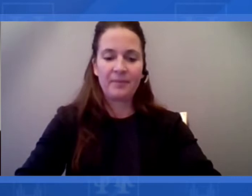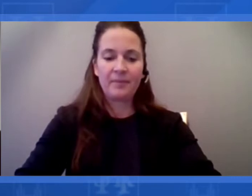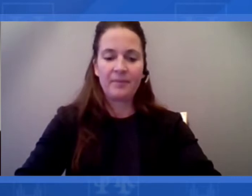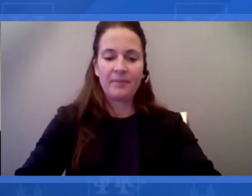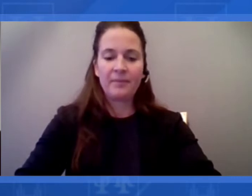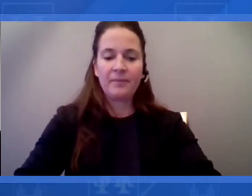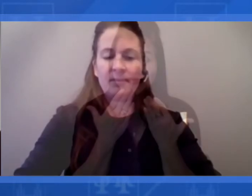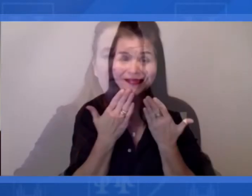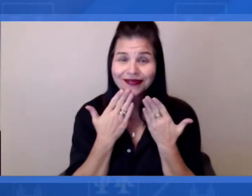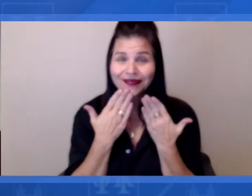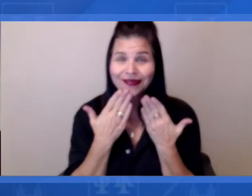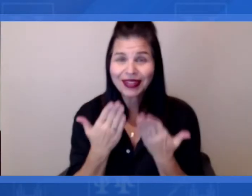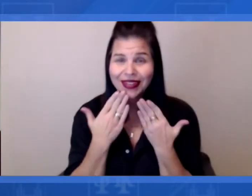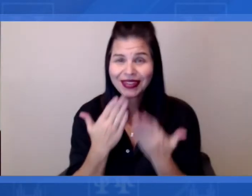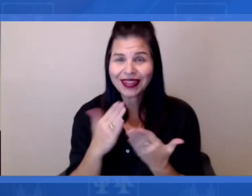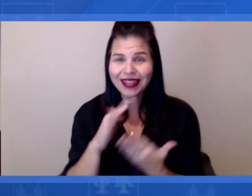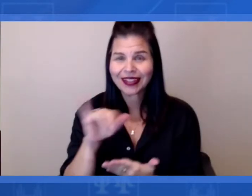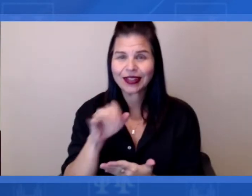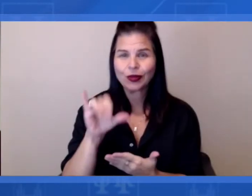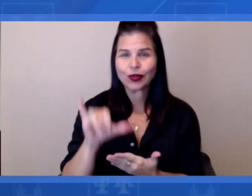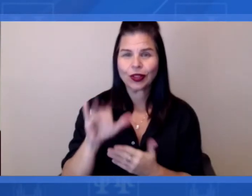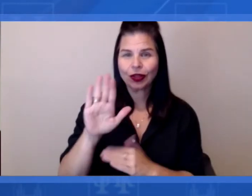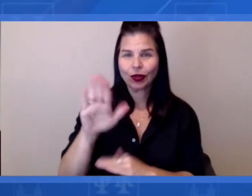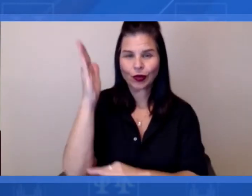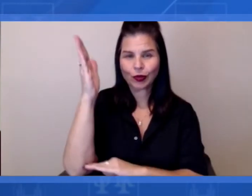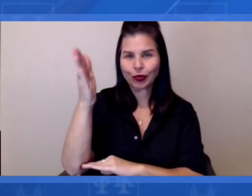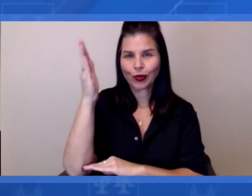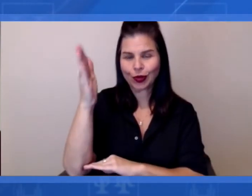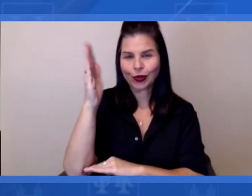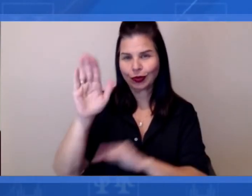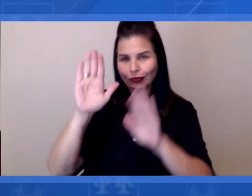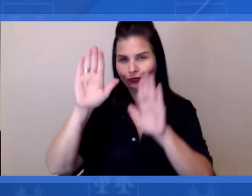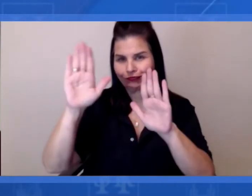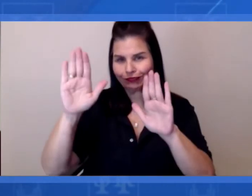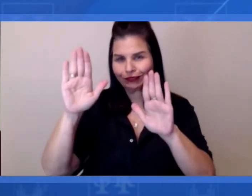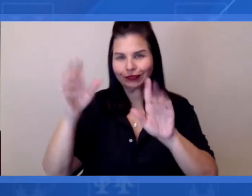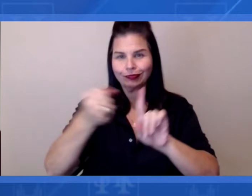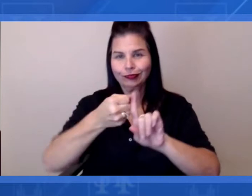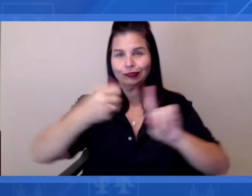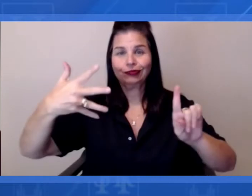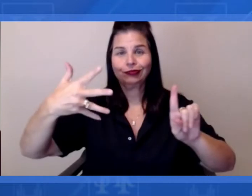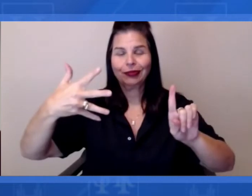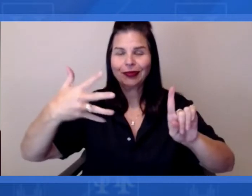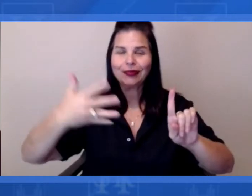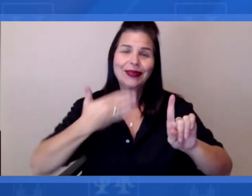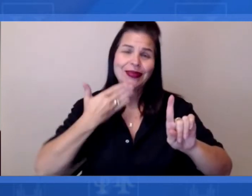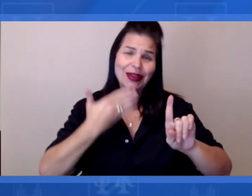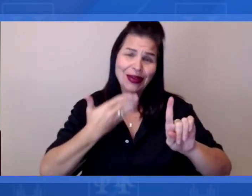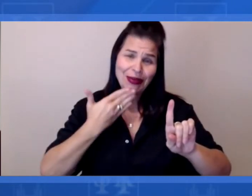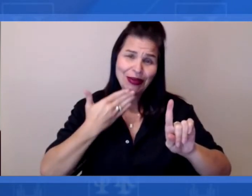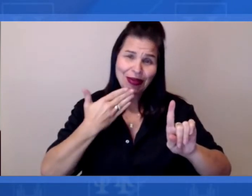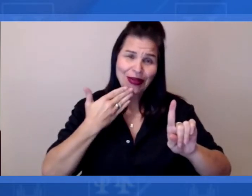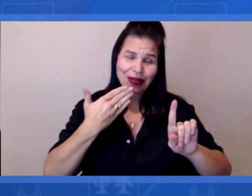Thanks, Jay and Owen, for your presentations, your great informative presentations as usual.